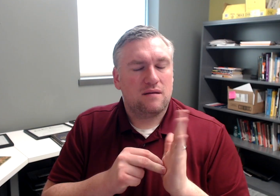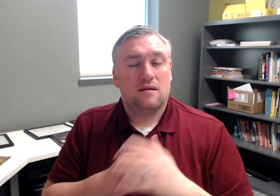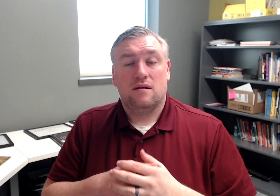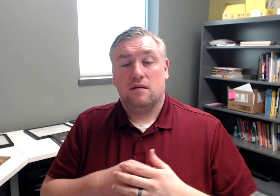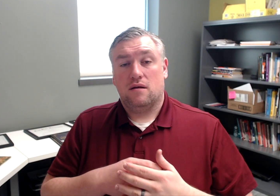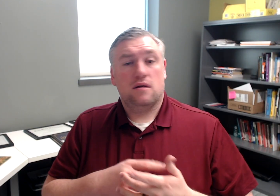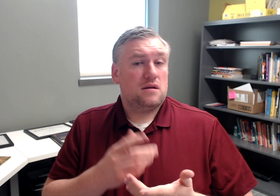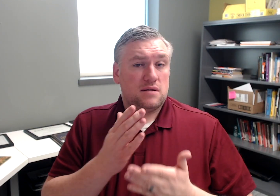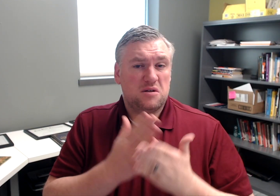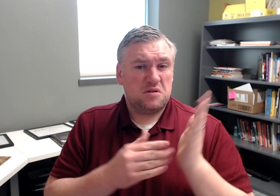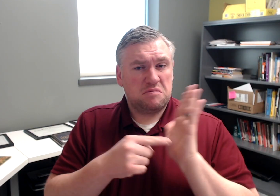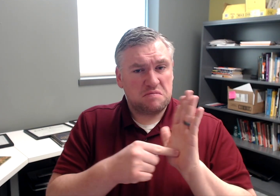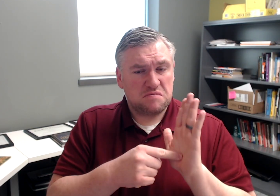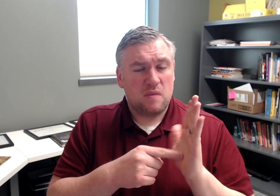reading.